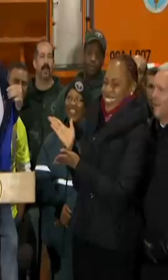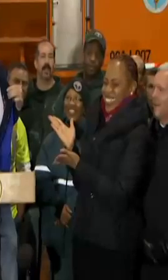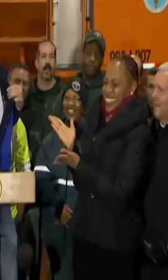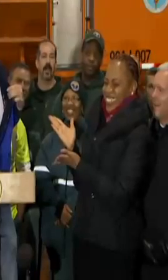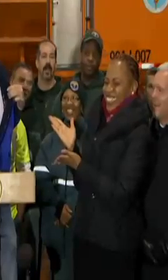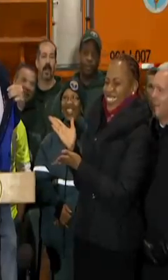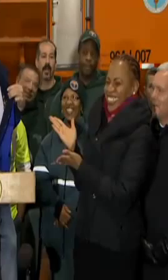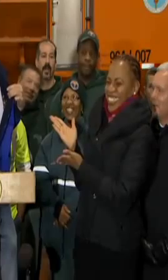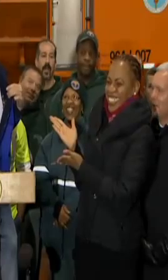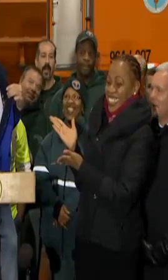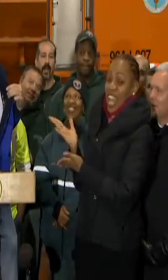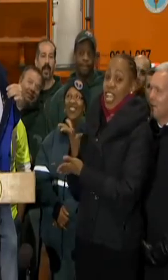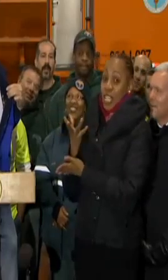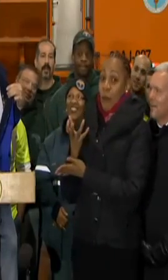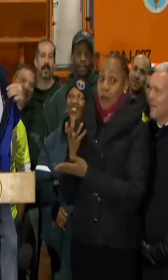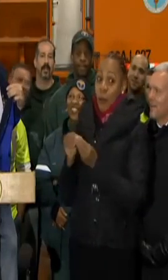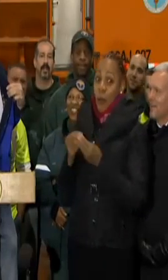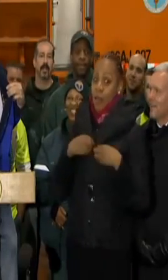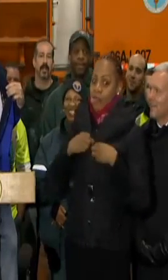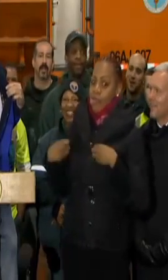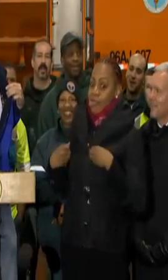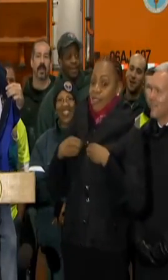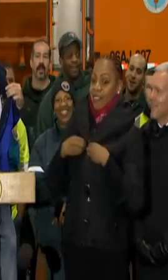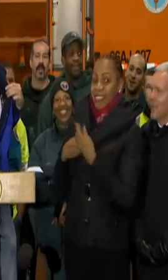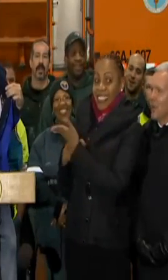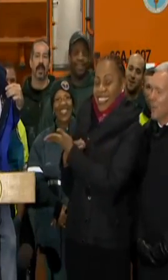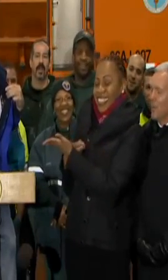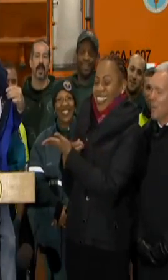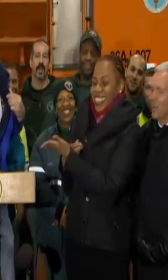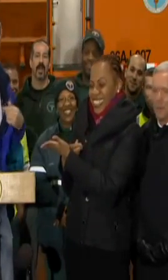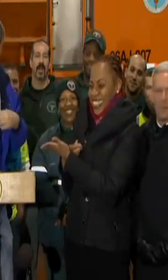today. Do you want me to go farther, Rich?